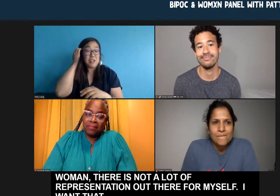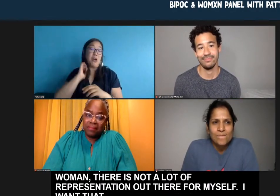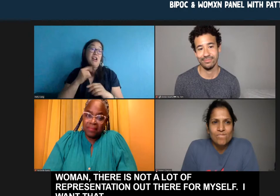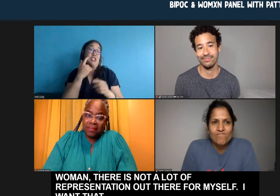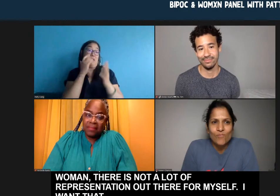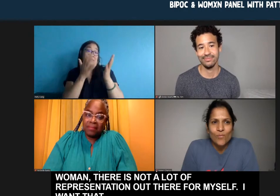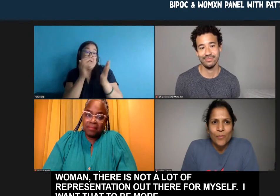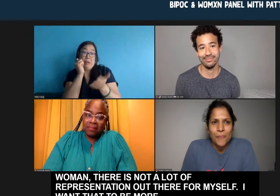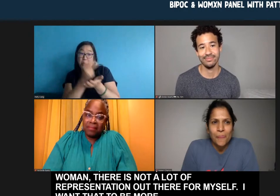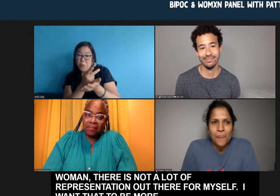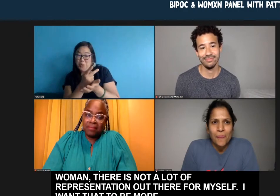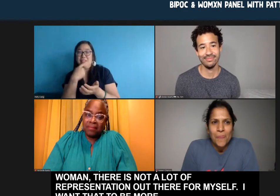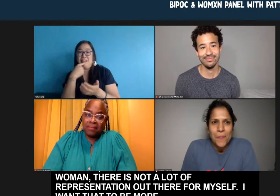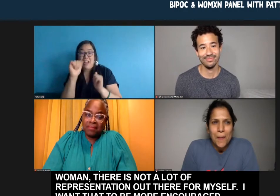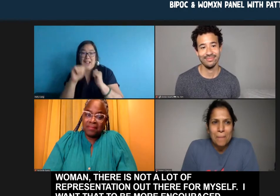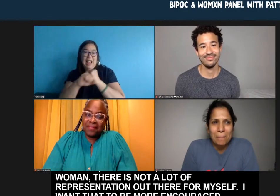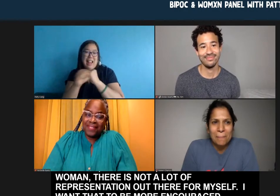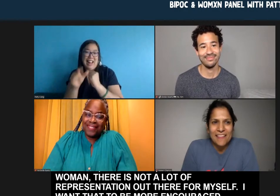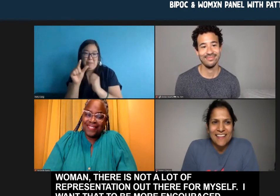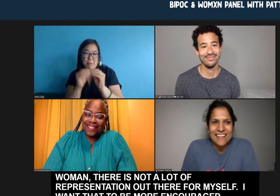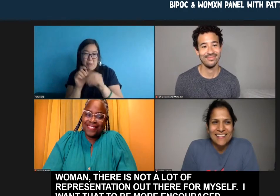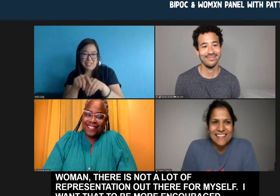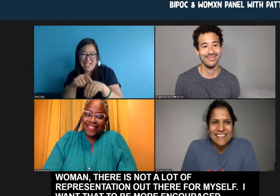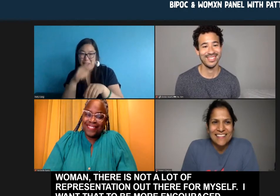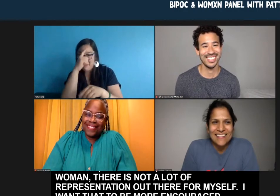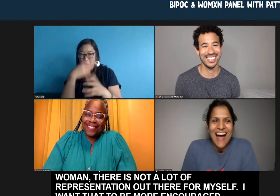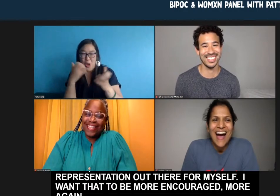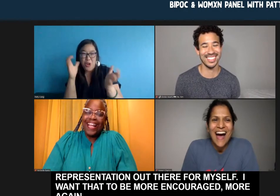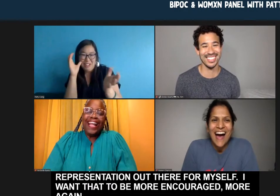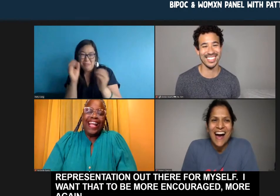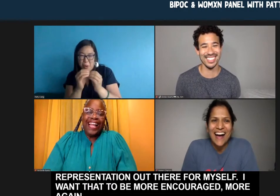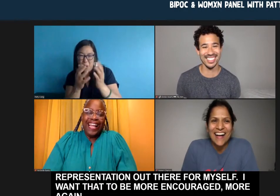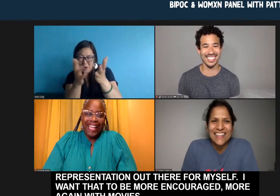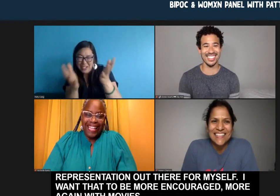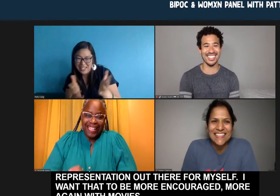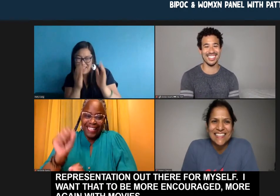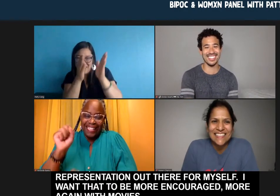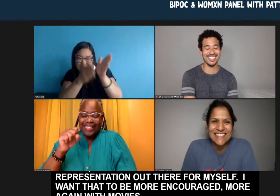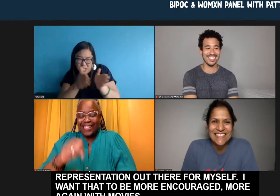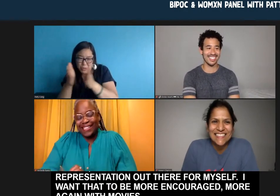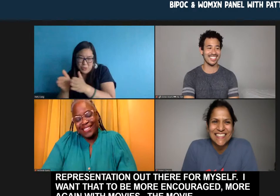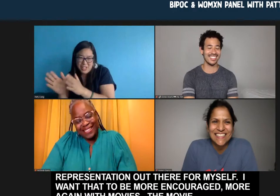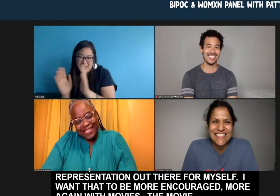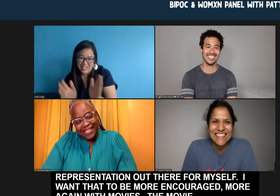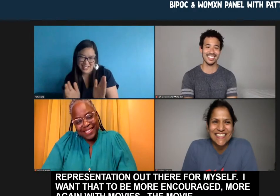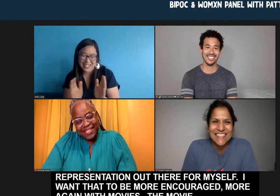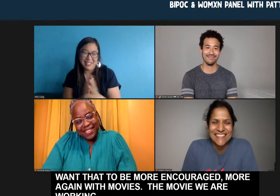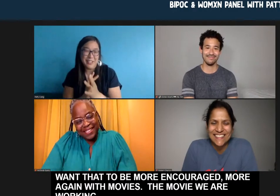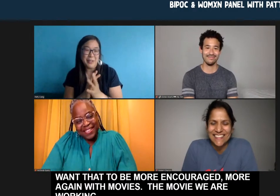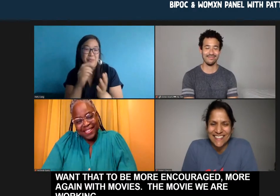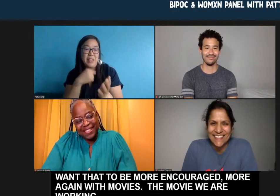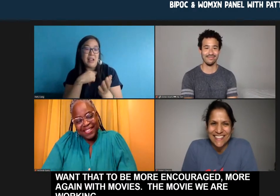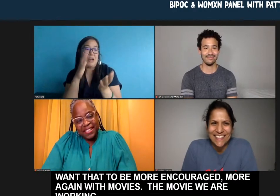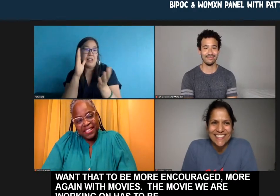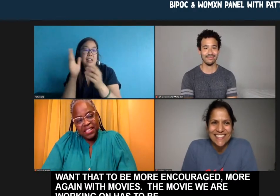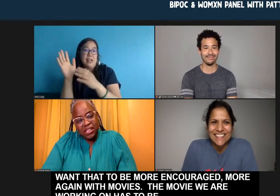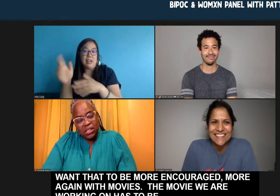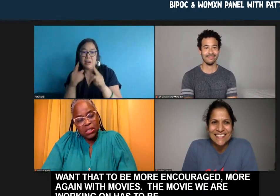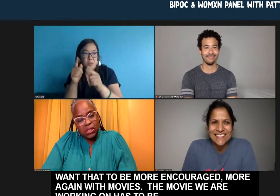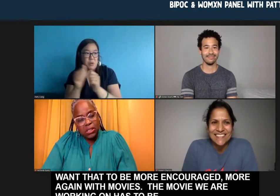even with movies, of course the movie that we're working on has to get approved and all of that. And again, just listening to your individual stories